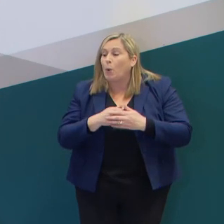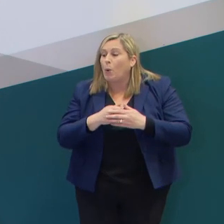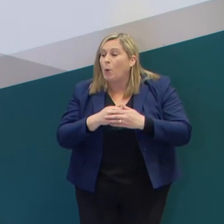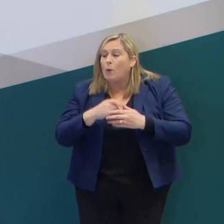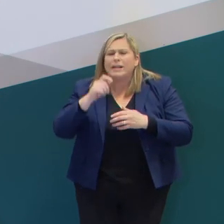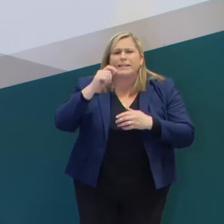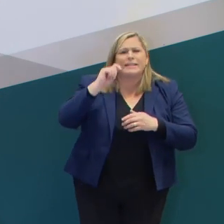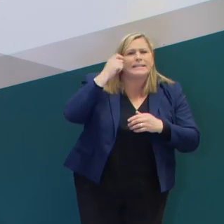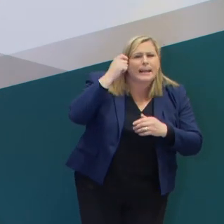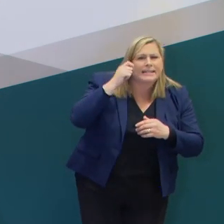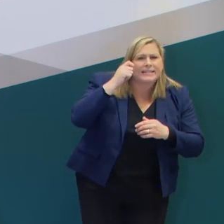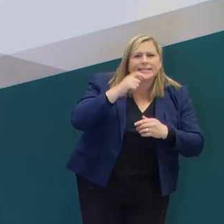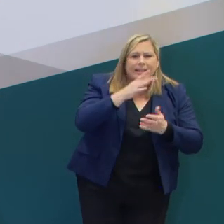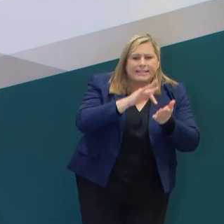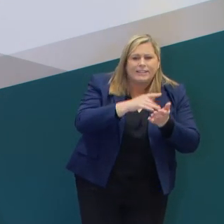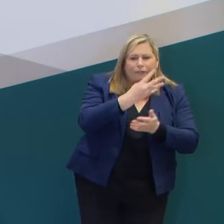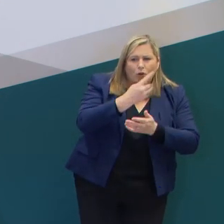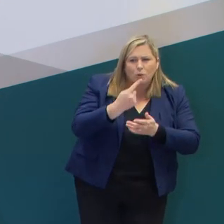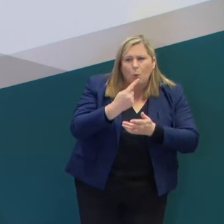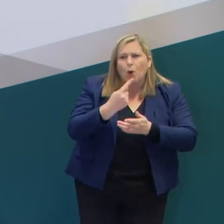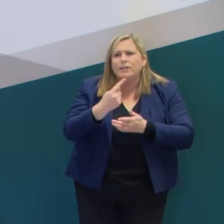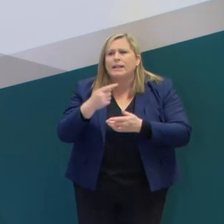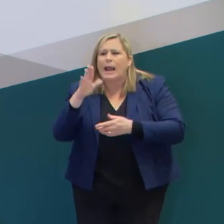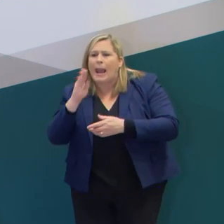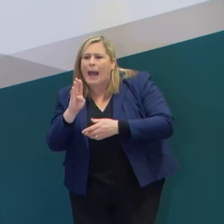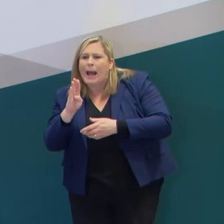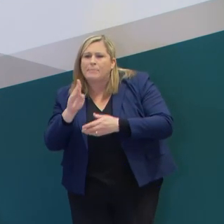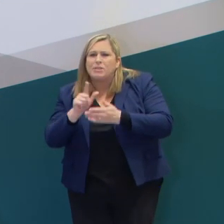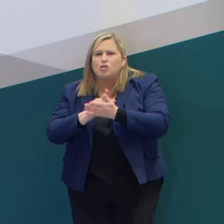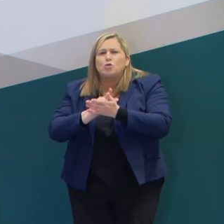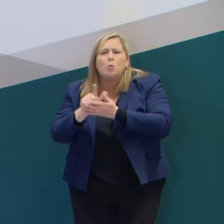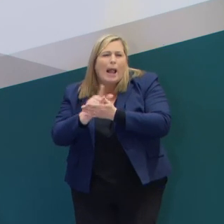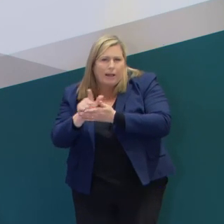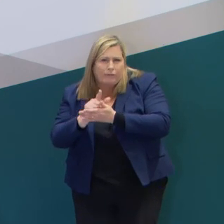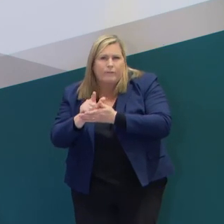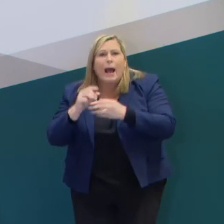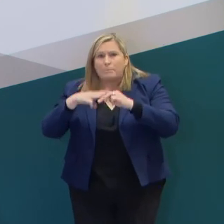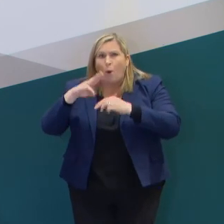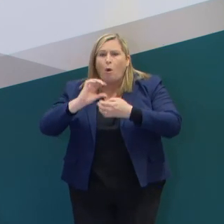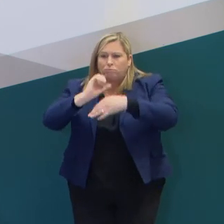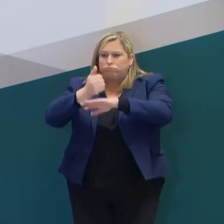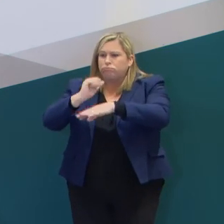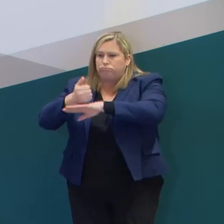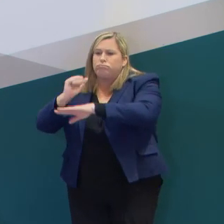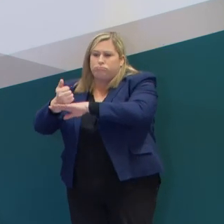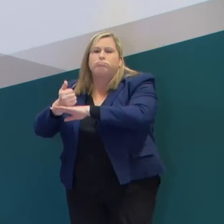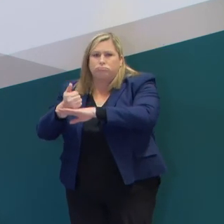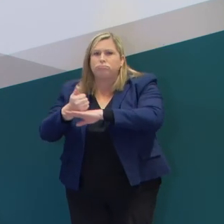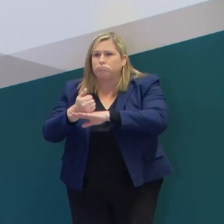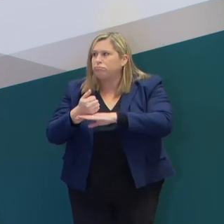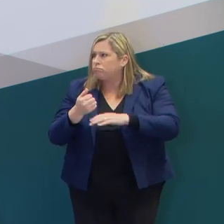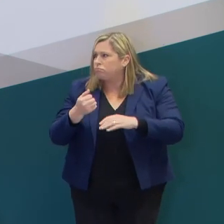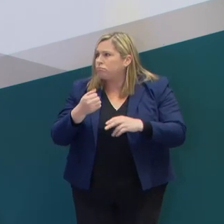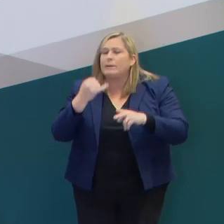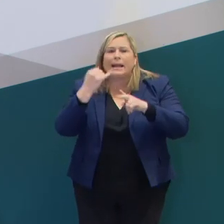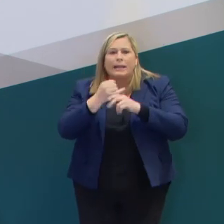In addition to Killian's lab, we have, I think, 12 acute hospital sites and more labs coming on board. And one of the public